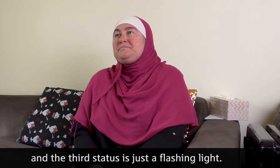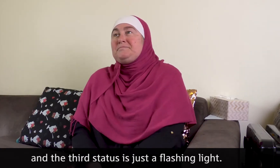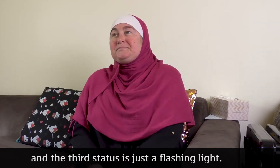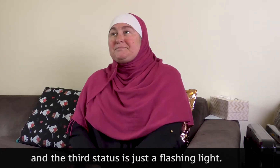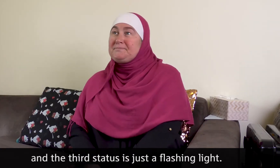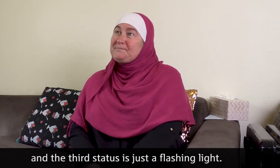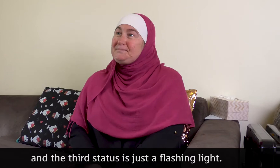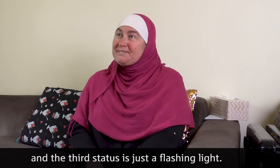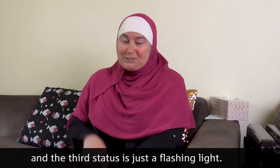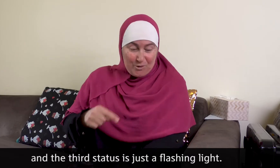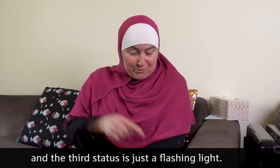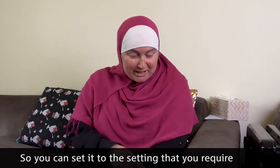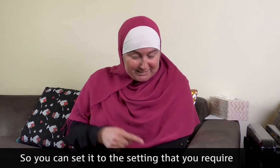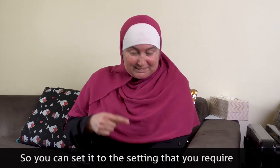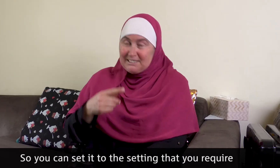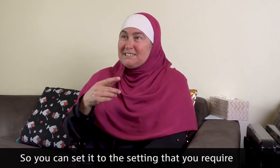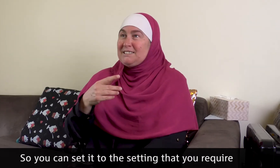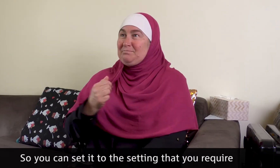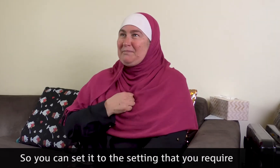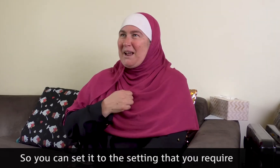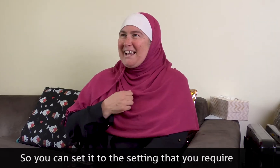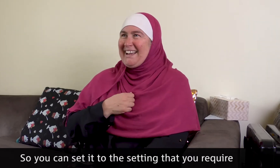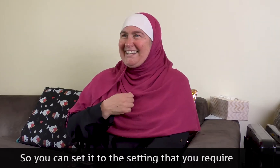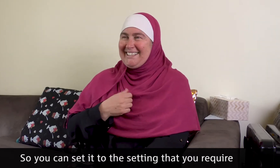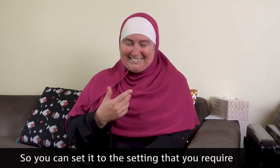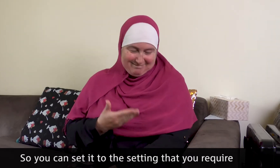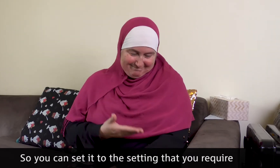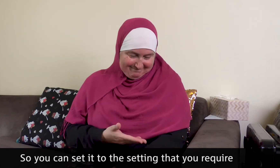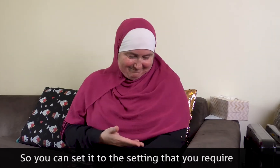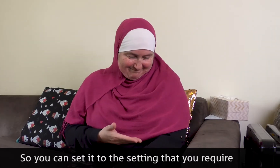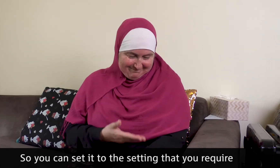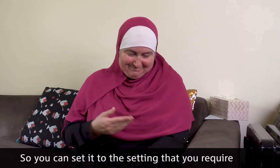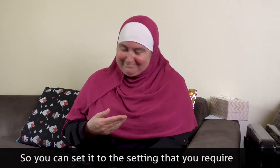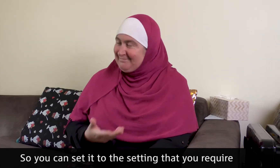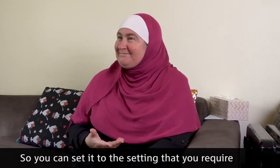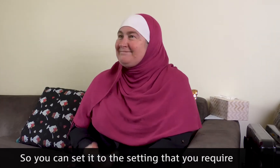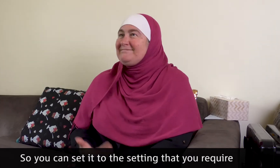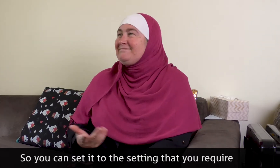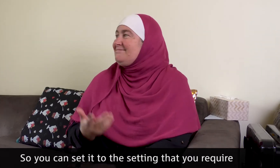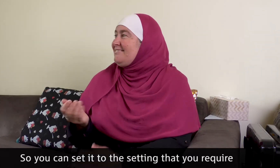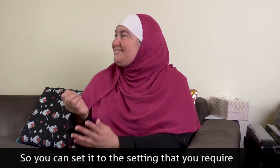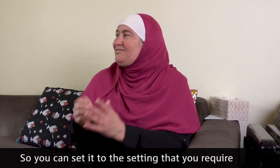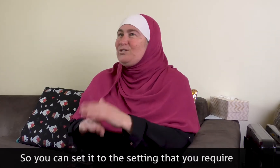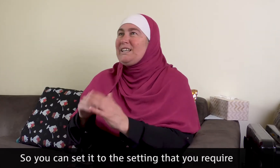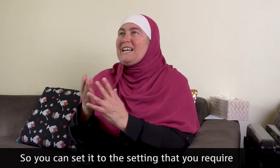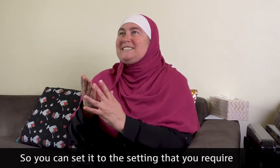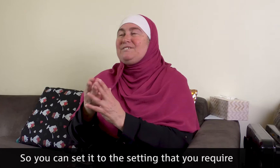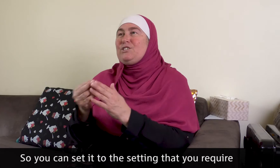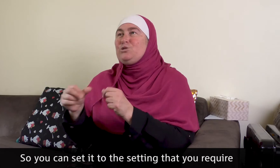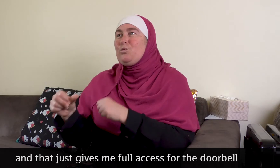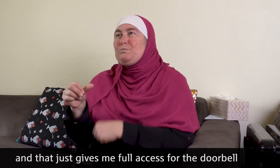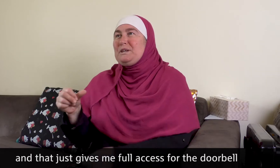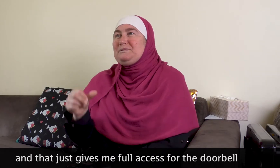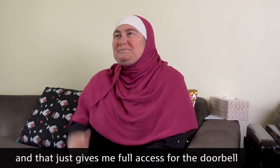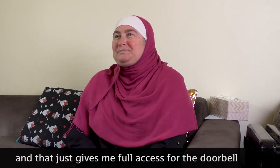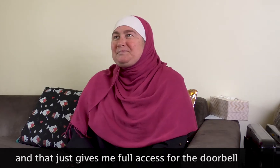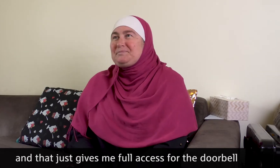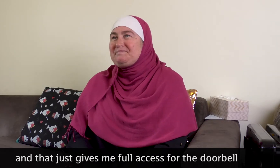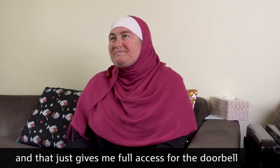just a flashing light. So you can set it to the setting that you require. And that just gives me full access for the